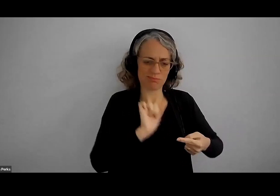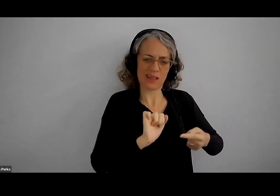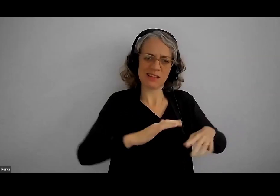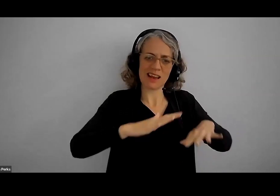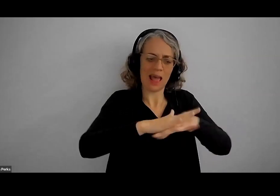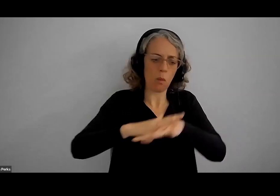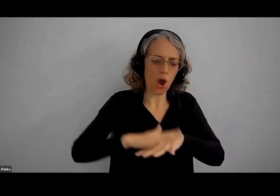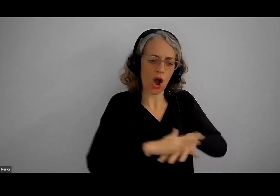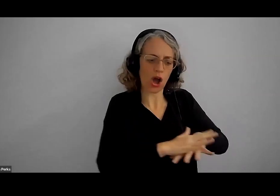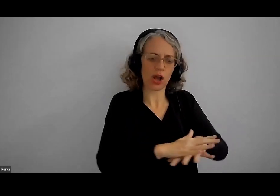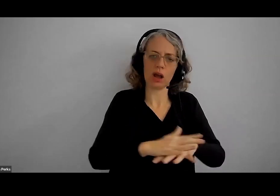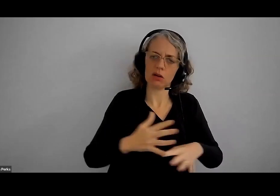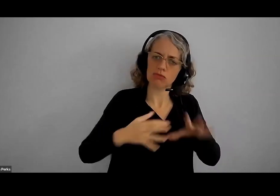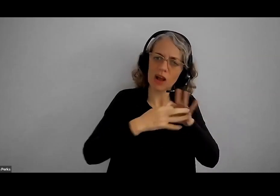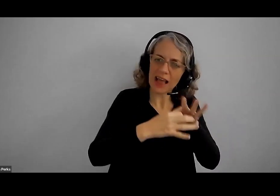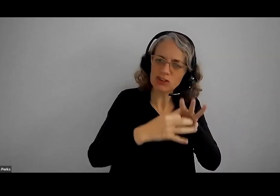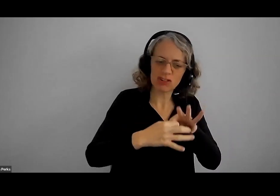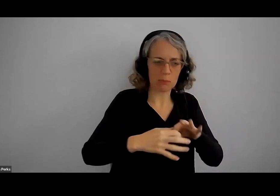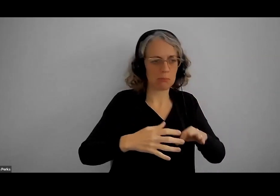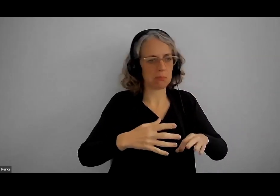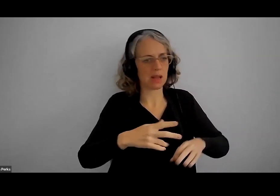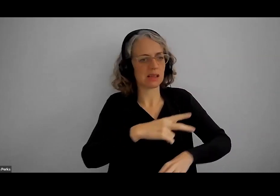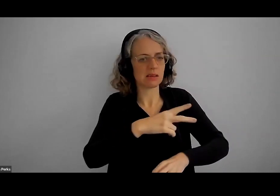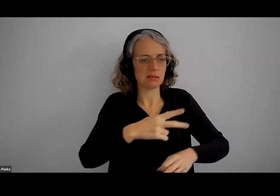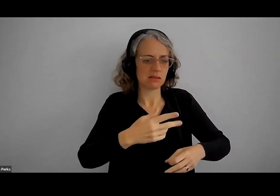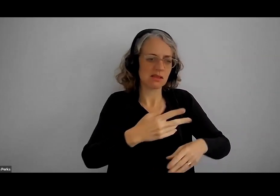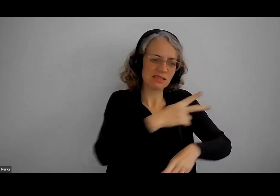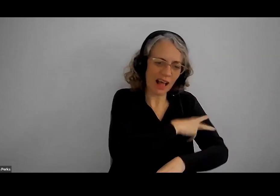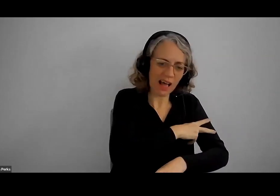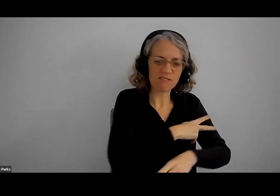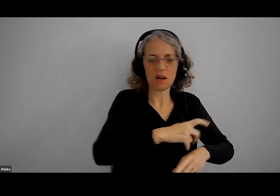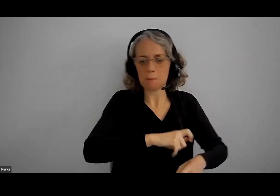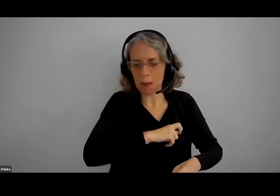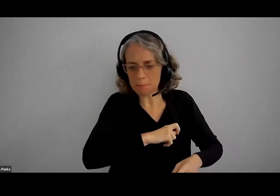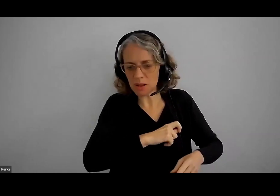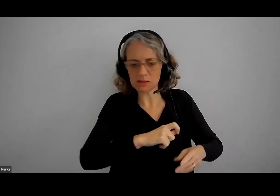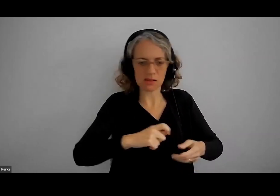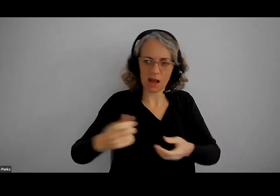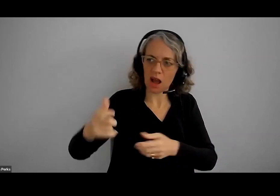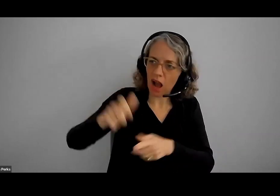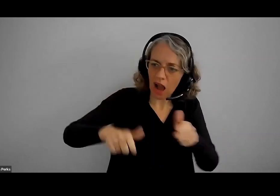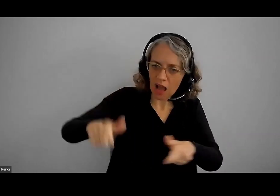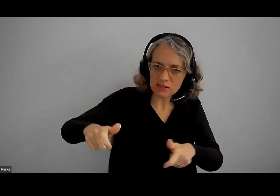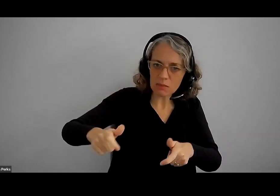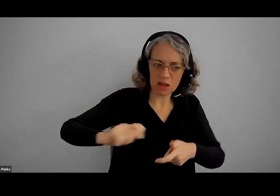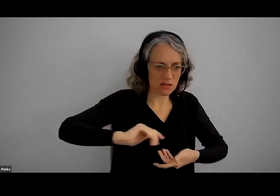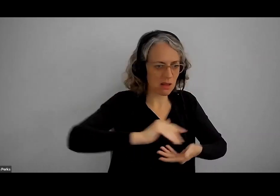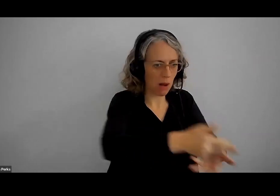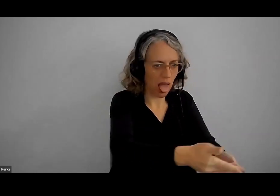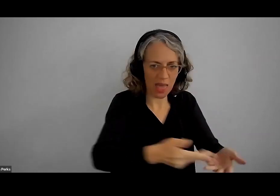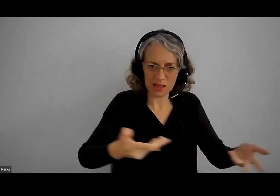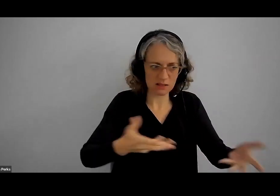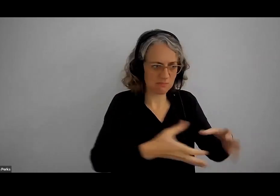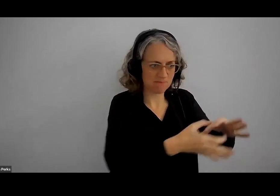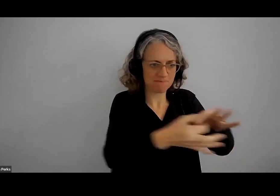relationship with your employees or staff or your members, your customers, your suppliers, all the relations you hold? How